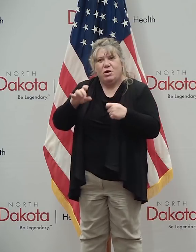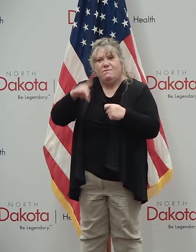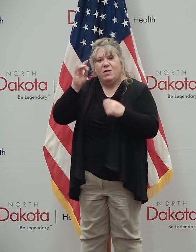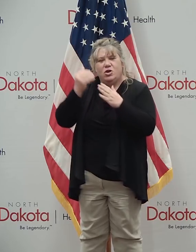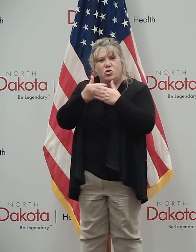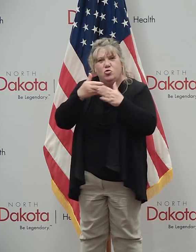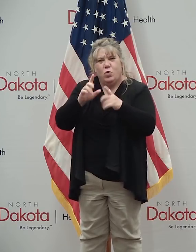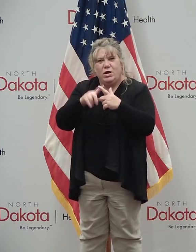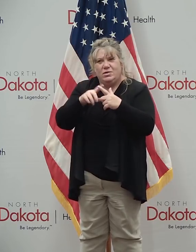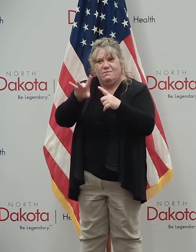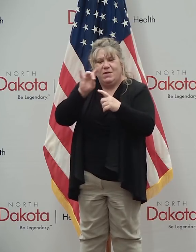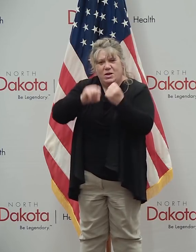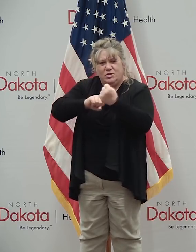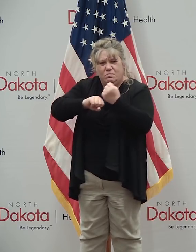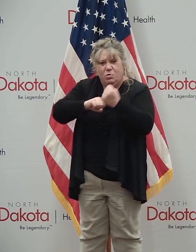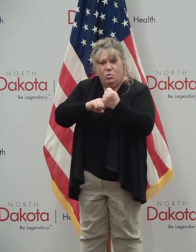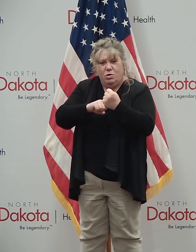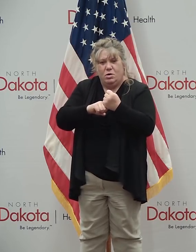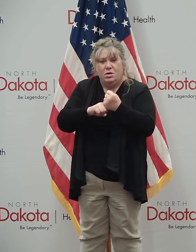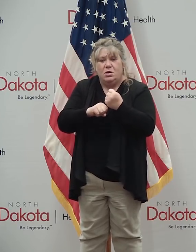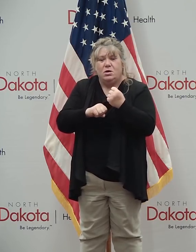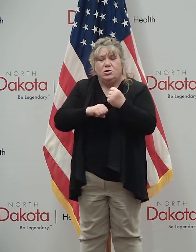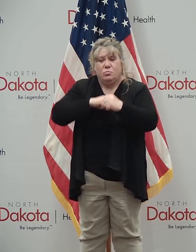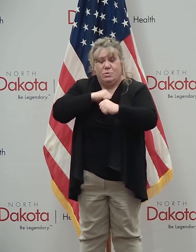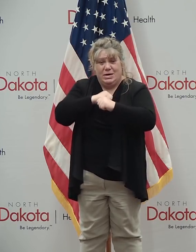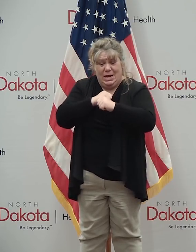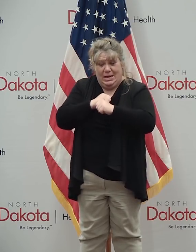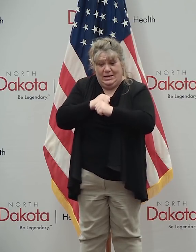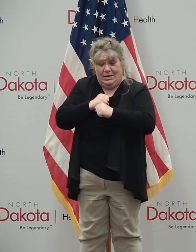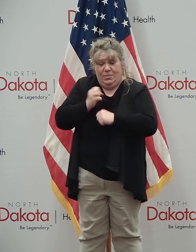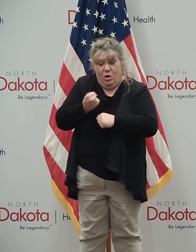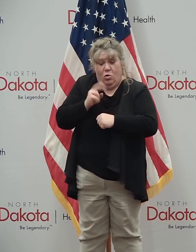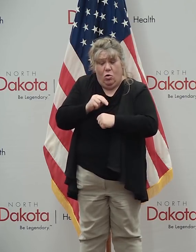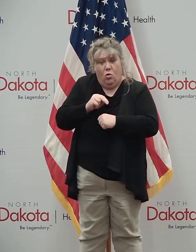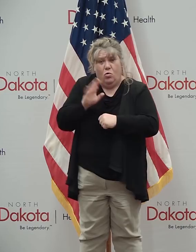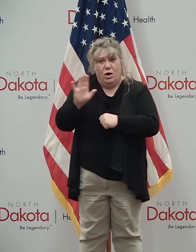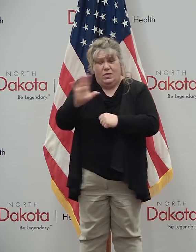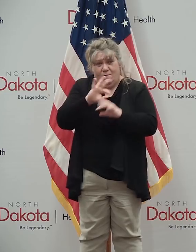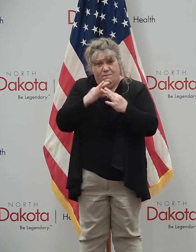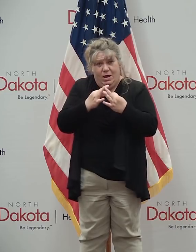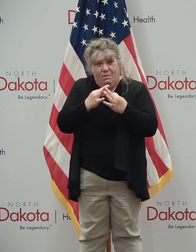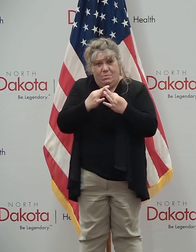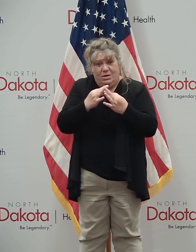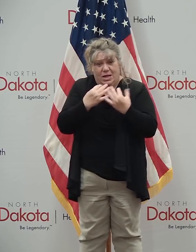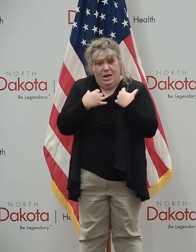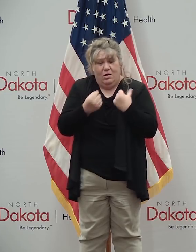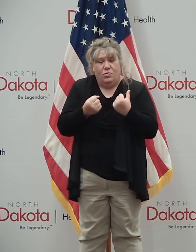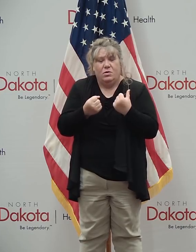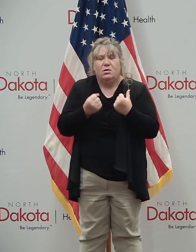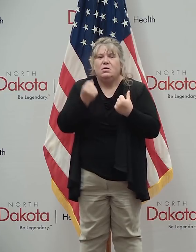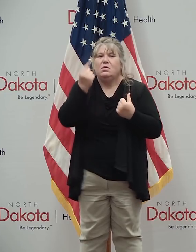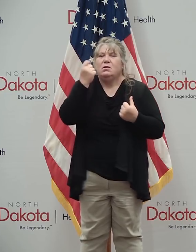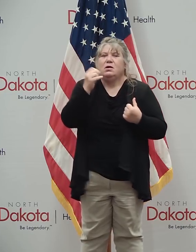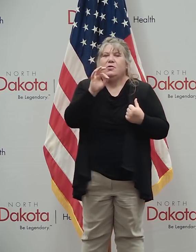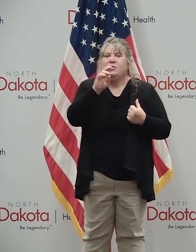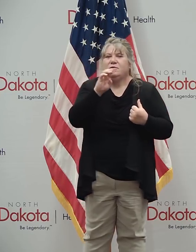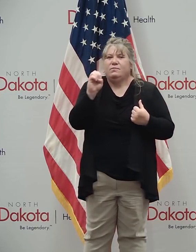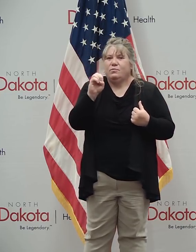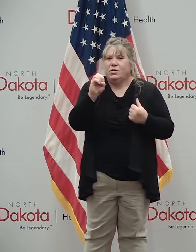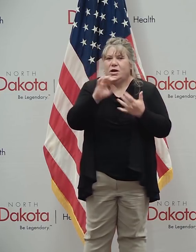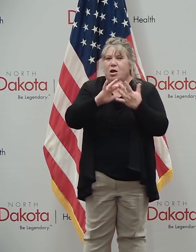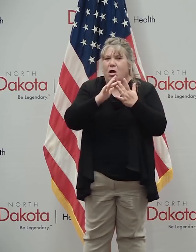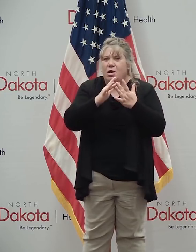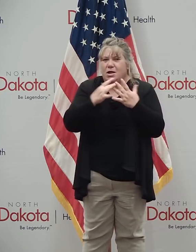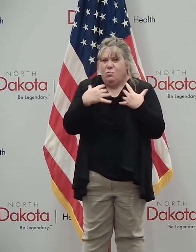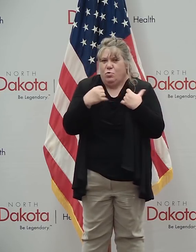in support of community while protecting their own and their loved ones' health. There's a free online recovery tool